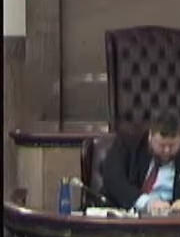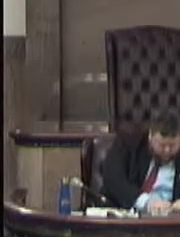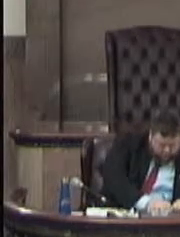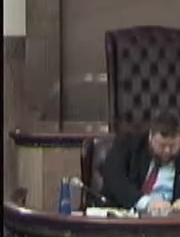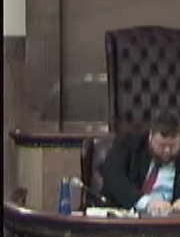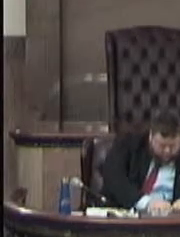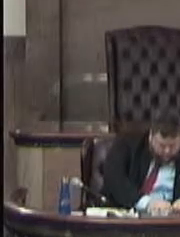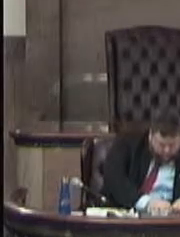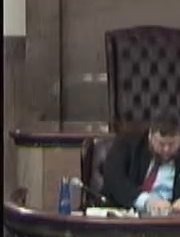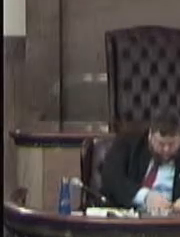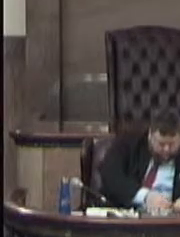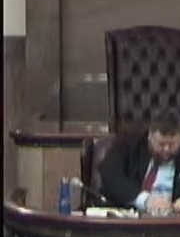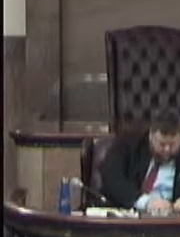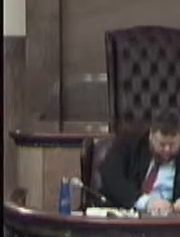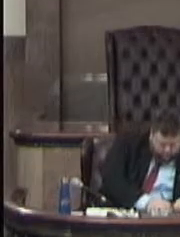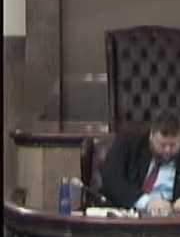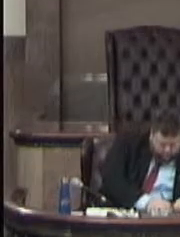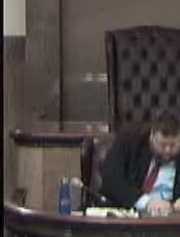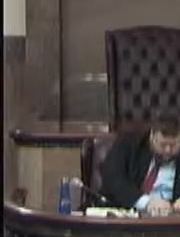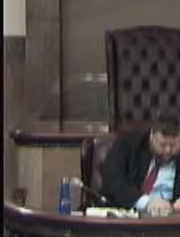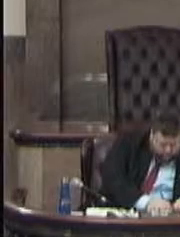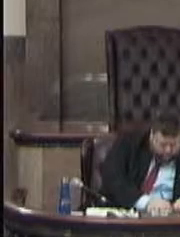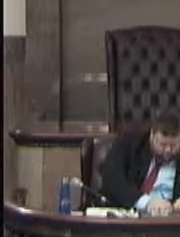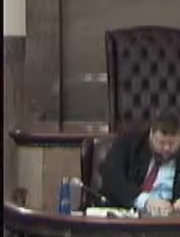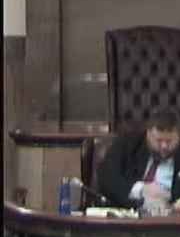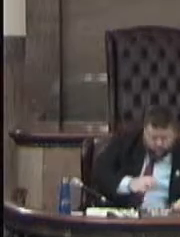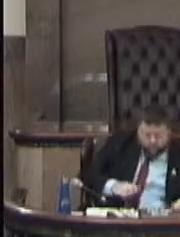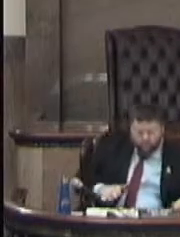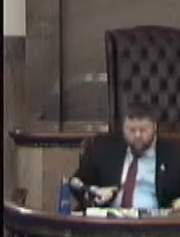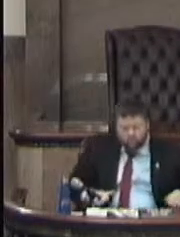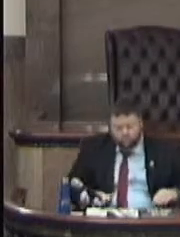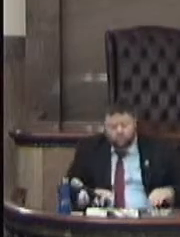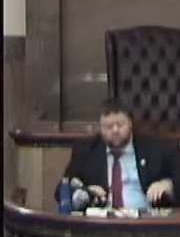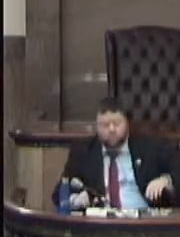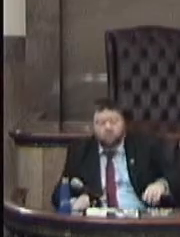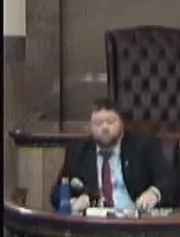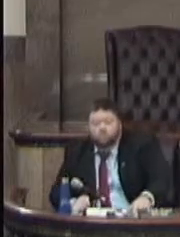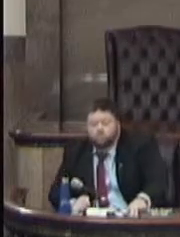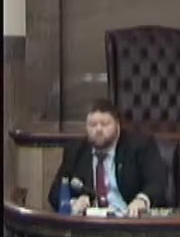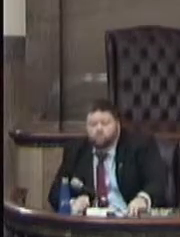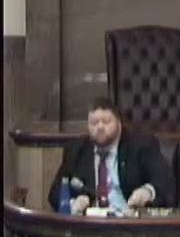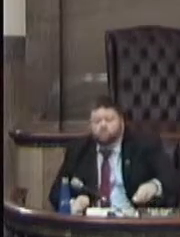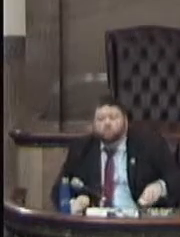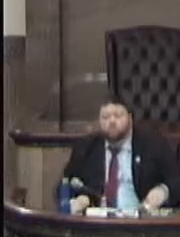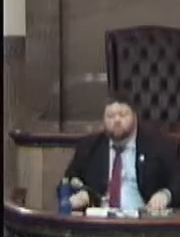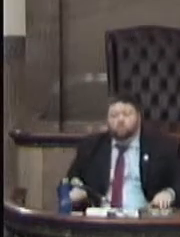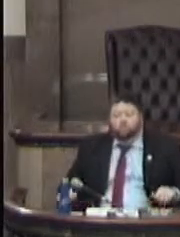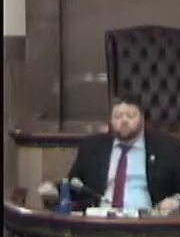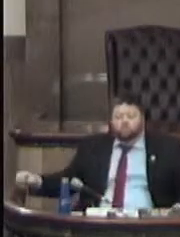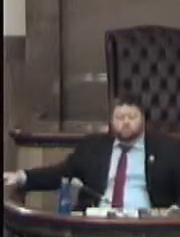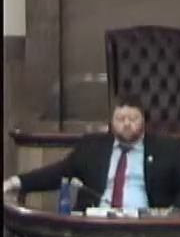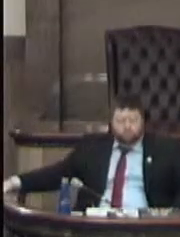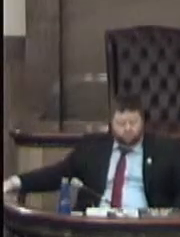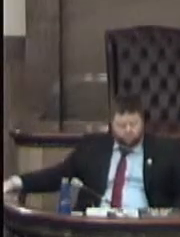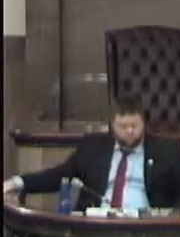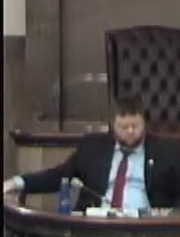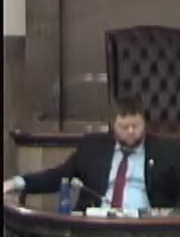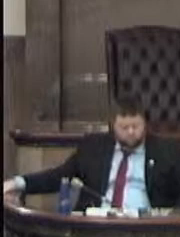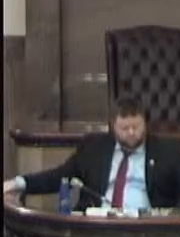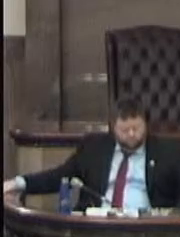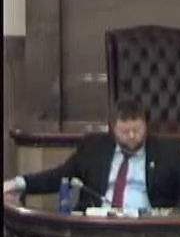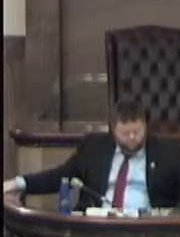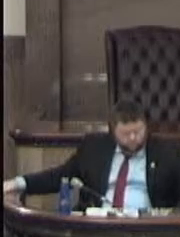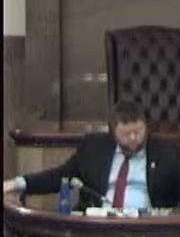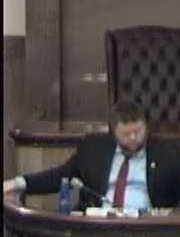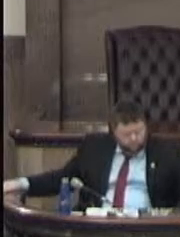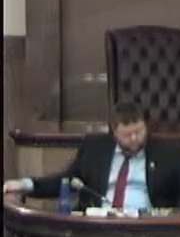evening. We will now hold the public forum. We have several people registered to address the legislature. Mr. Clerk.